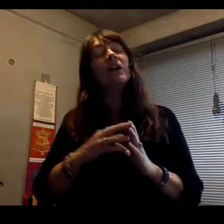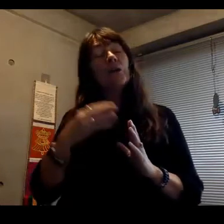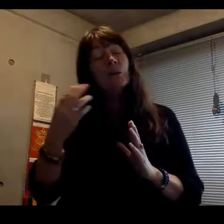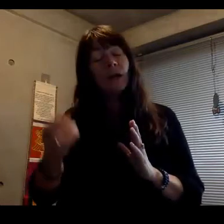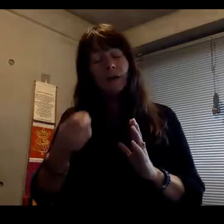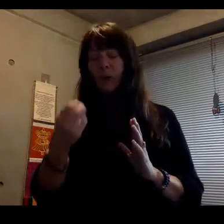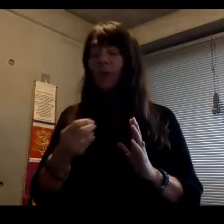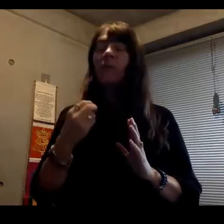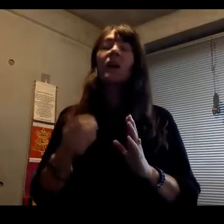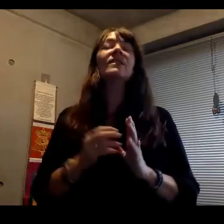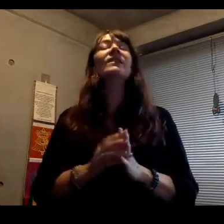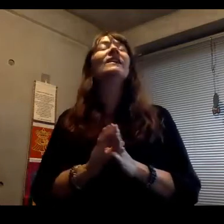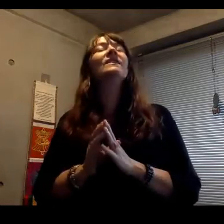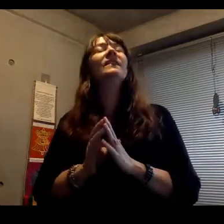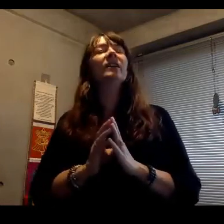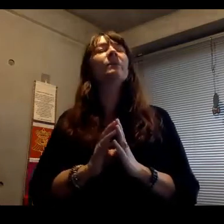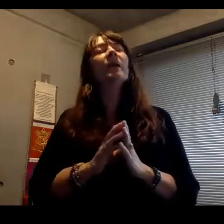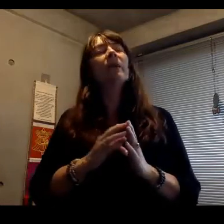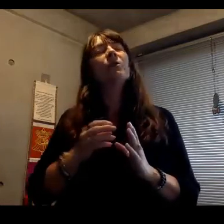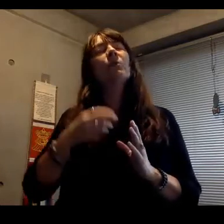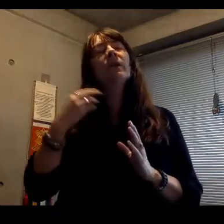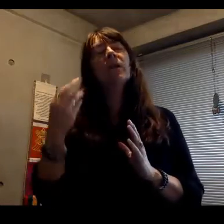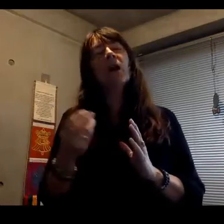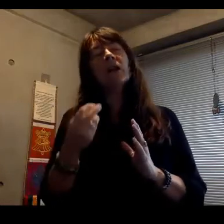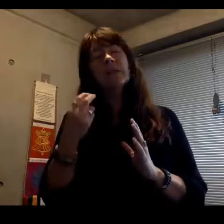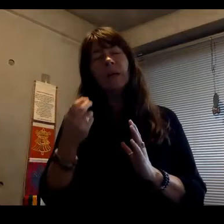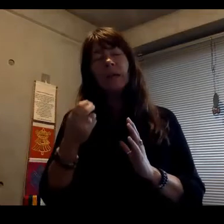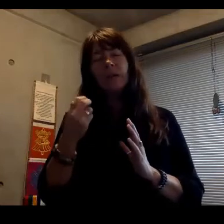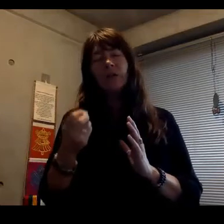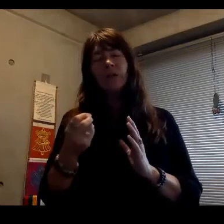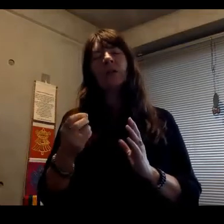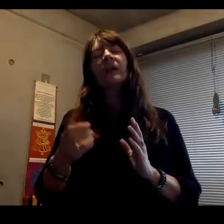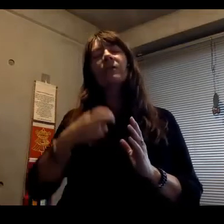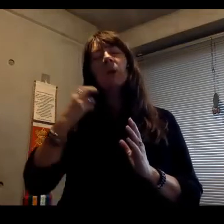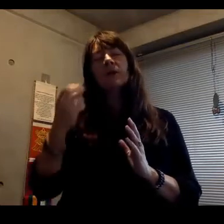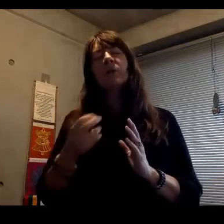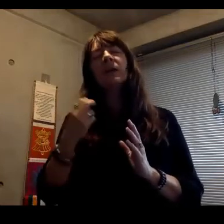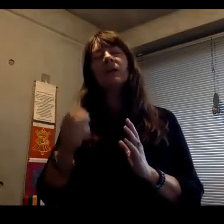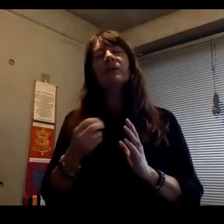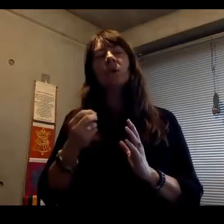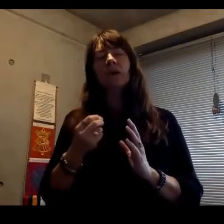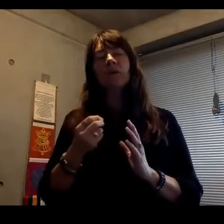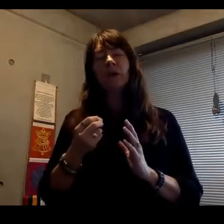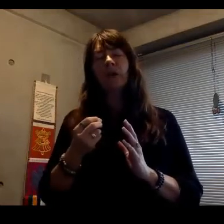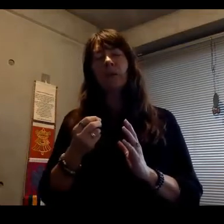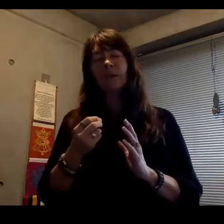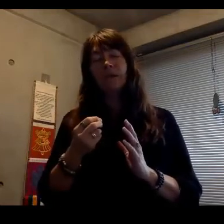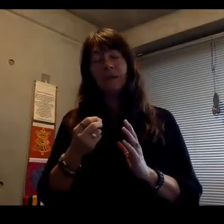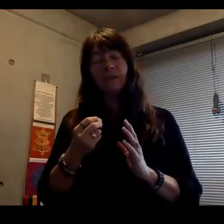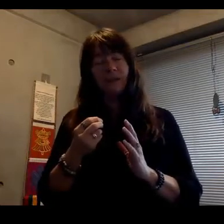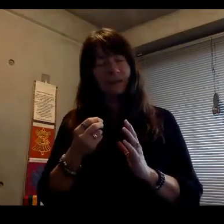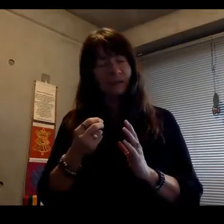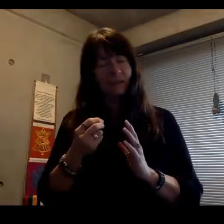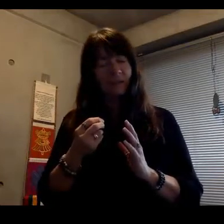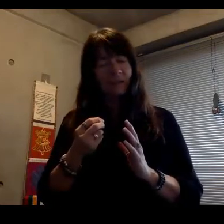others. You have gotten the idea that you will not be injured if you are doing good work for